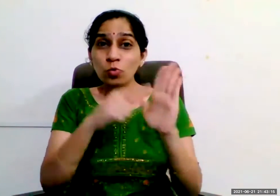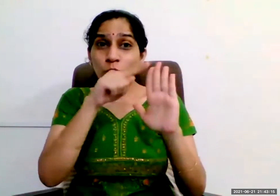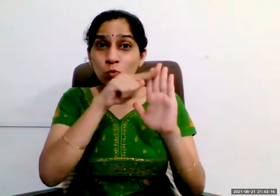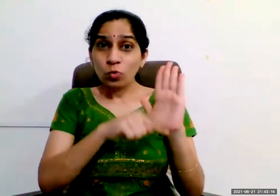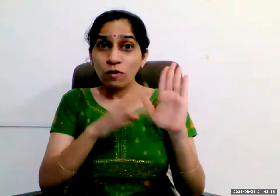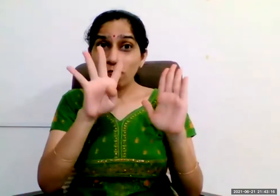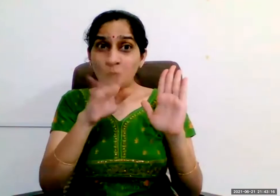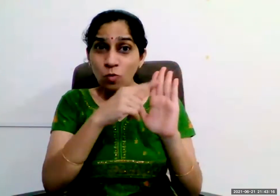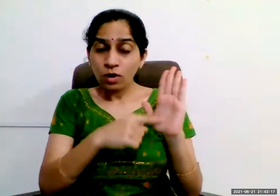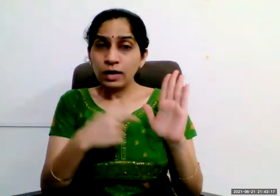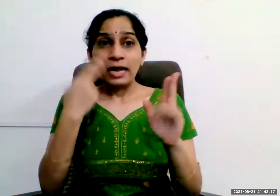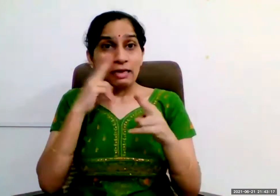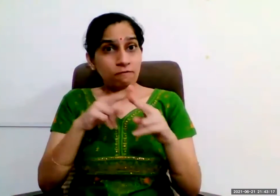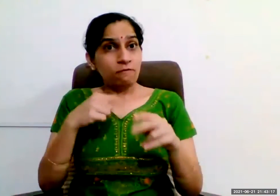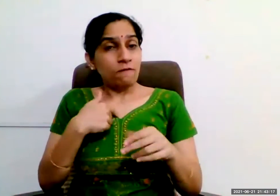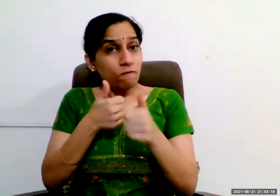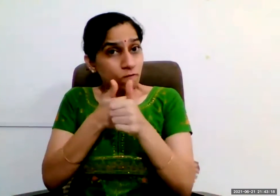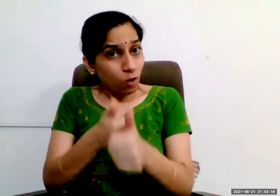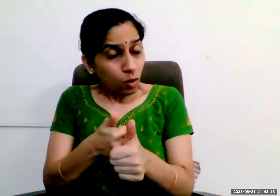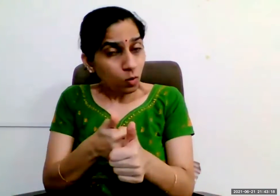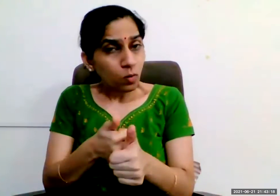our consciousness.